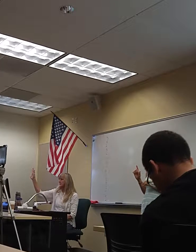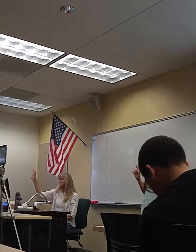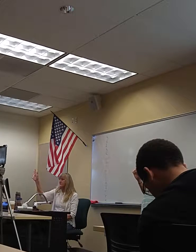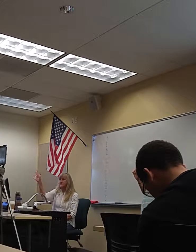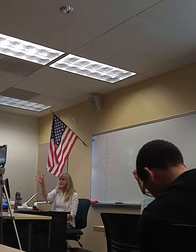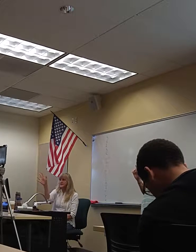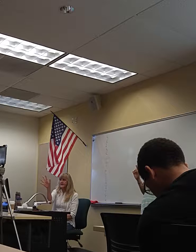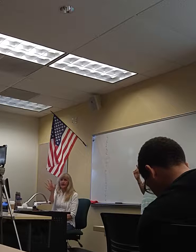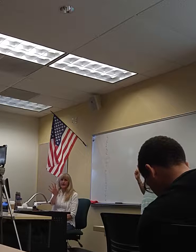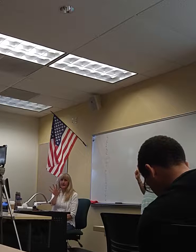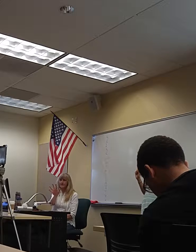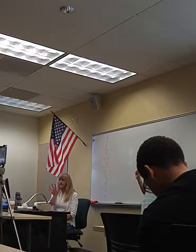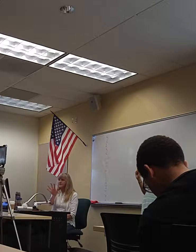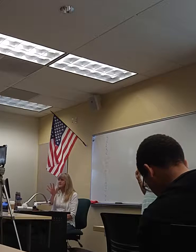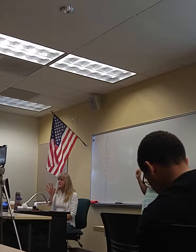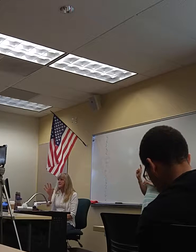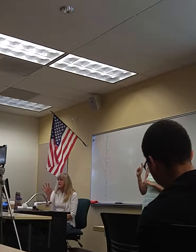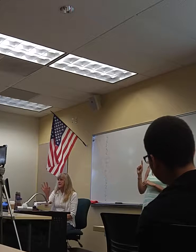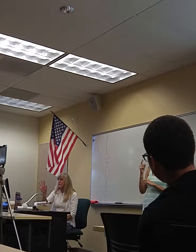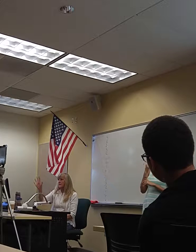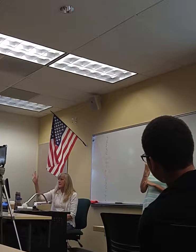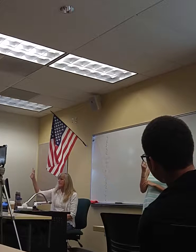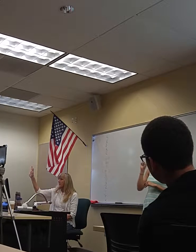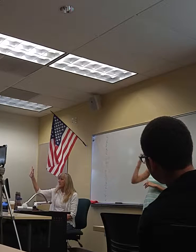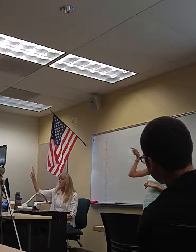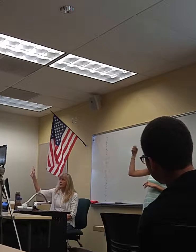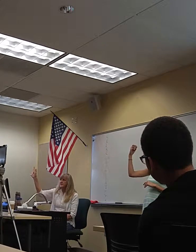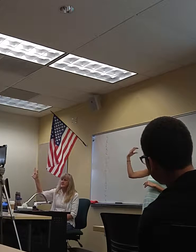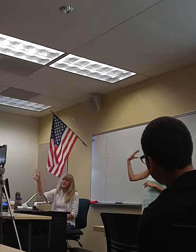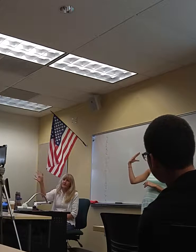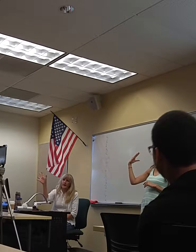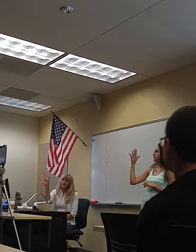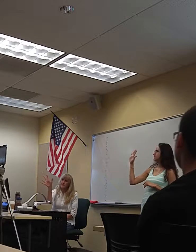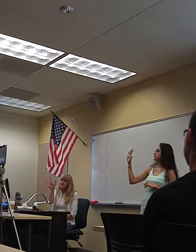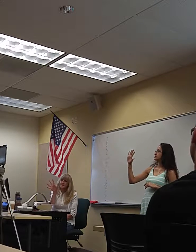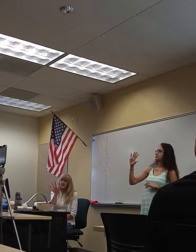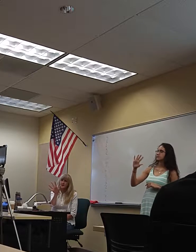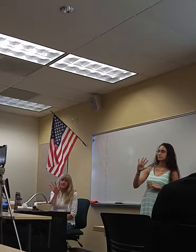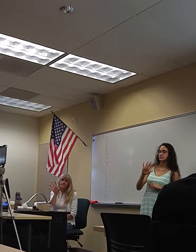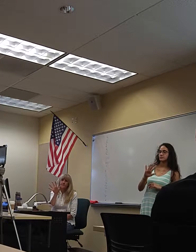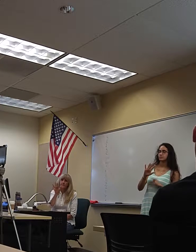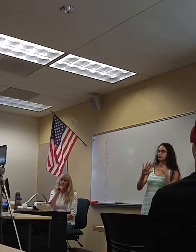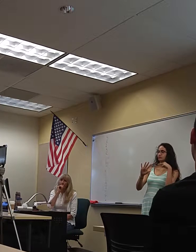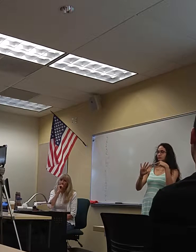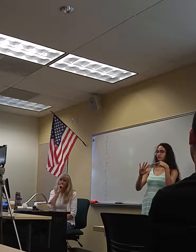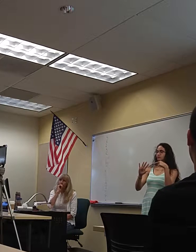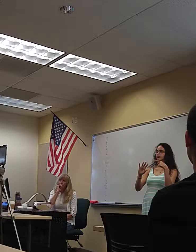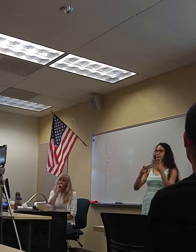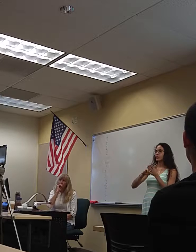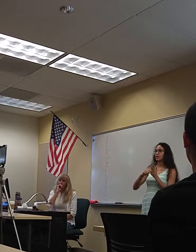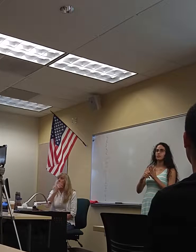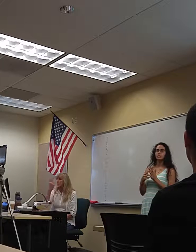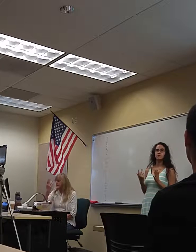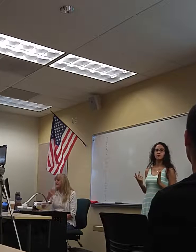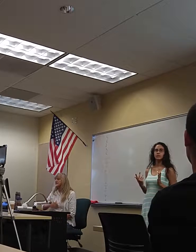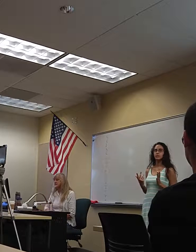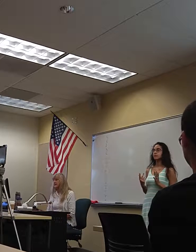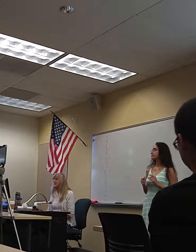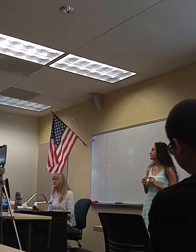sign shines down like this, okay, what is this 5 representing? The rays. The rays of the sun,